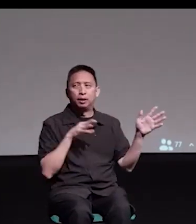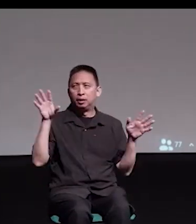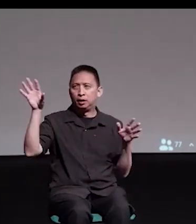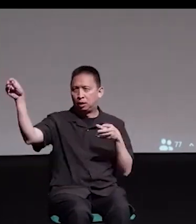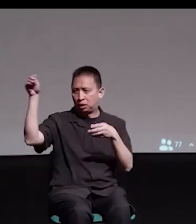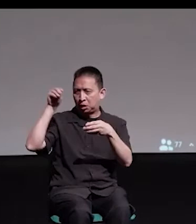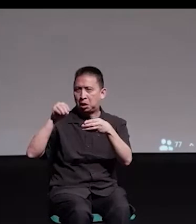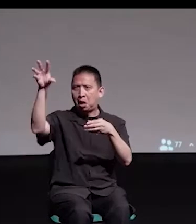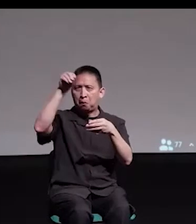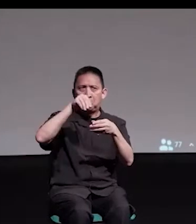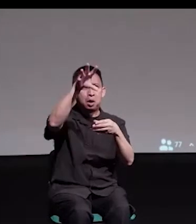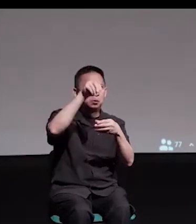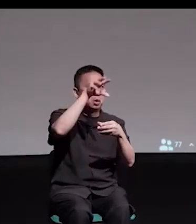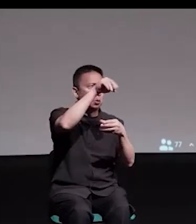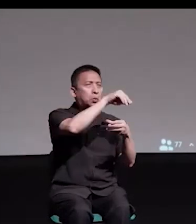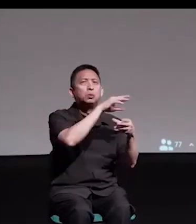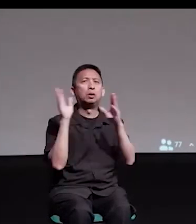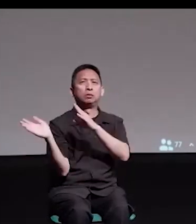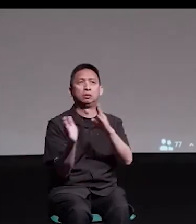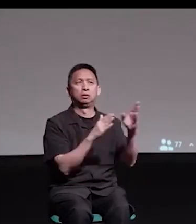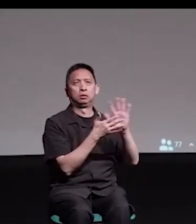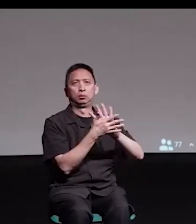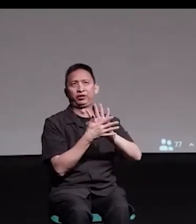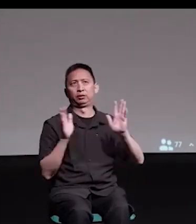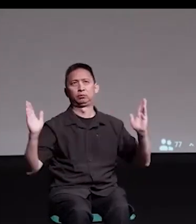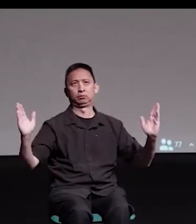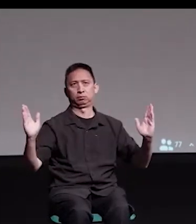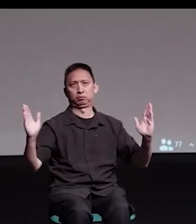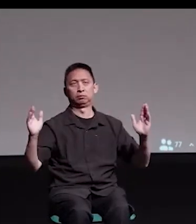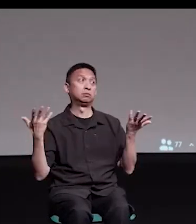You know, when you write, you make those choices. It's so